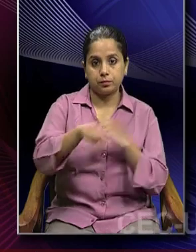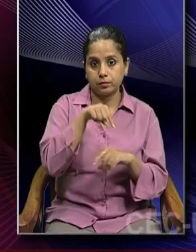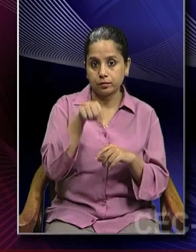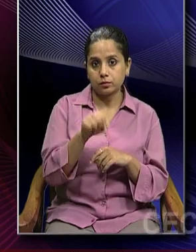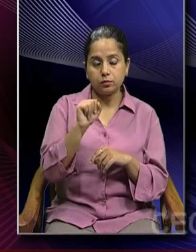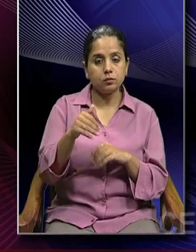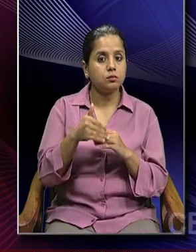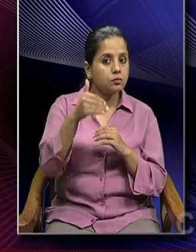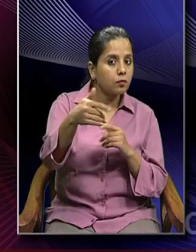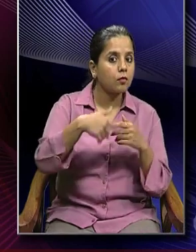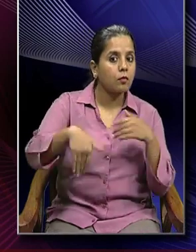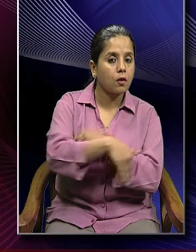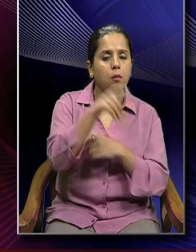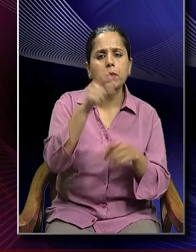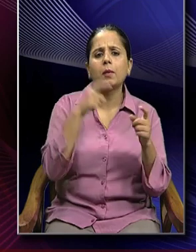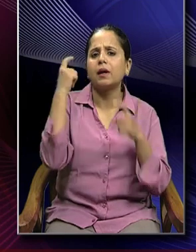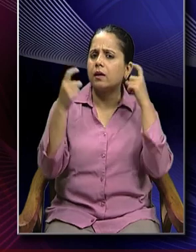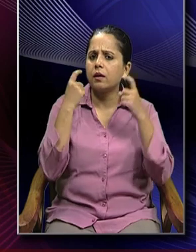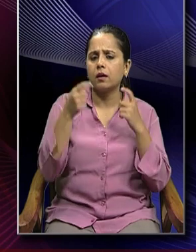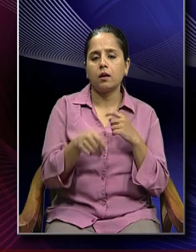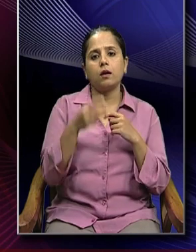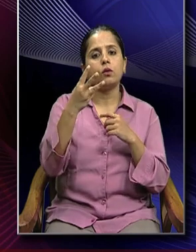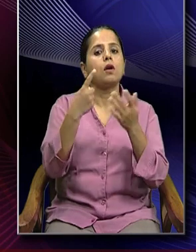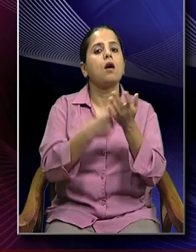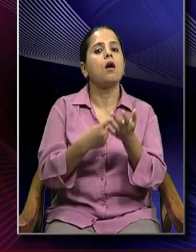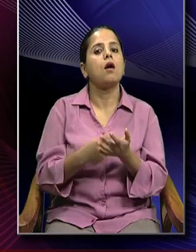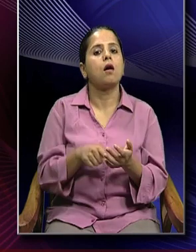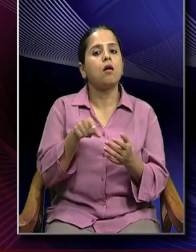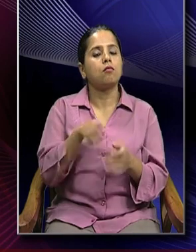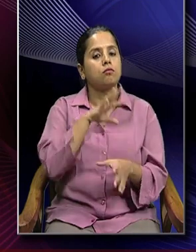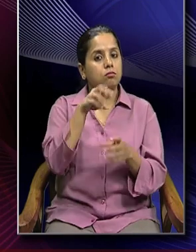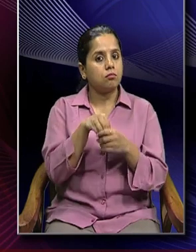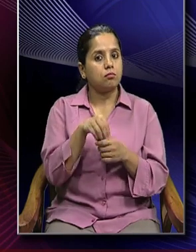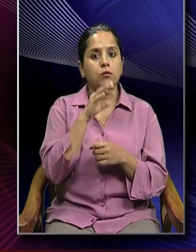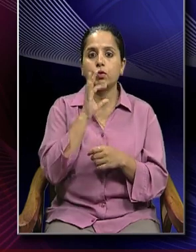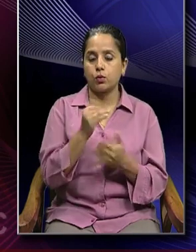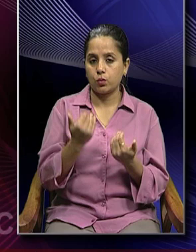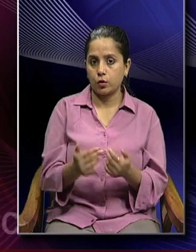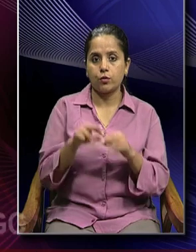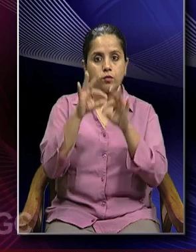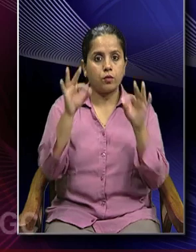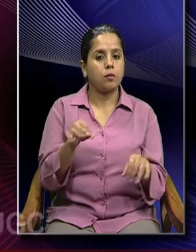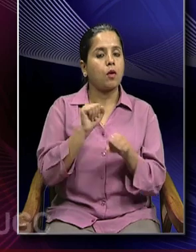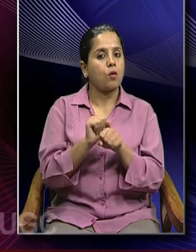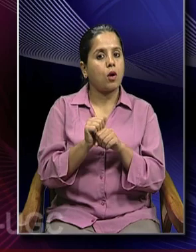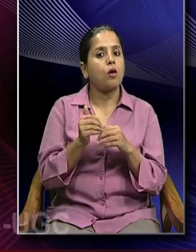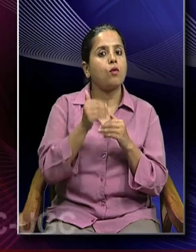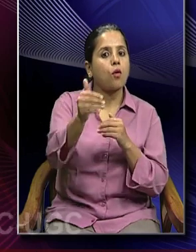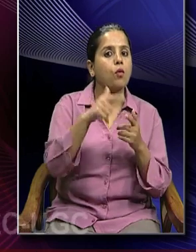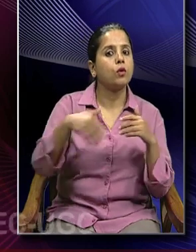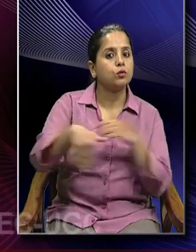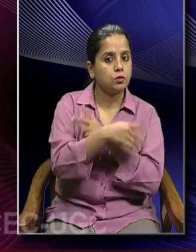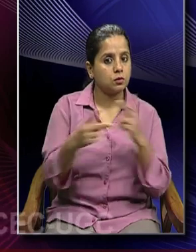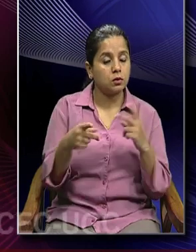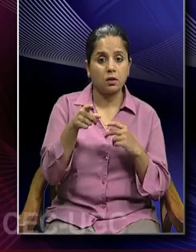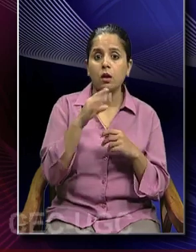forward engineering. People think that this 3R is actually a part of framework of forward engineering. Actually, it